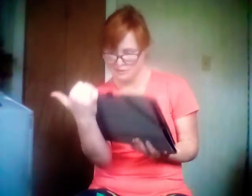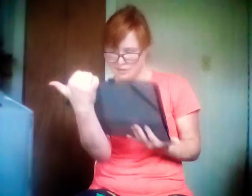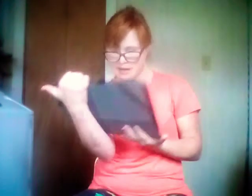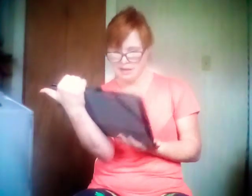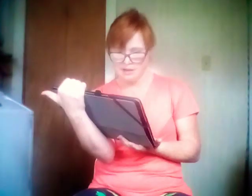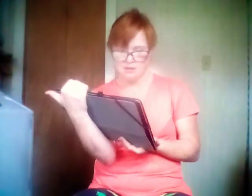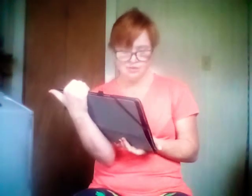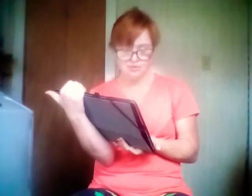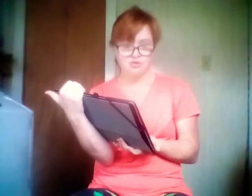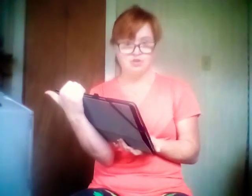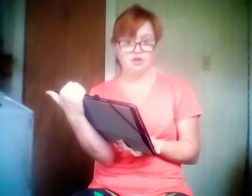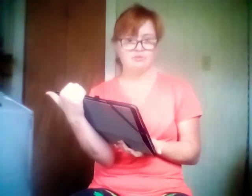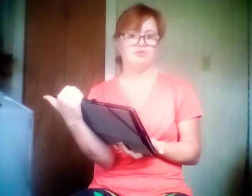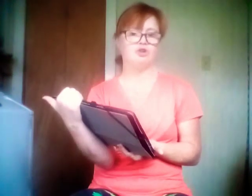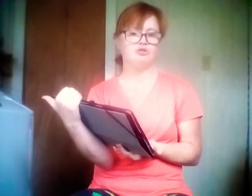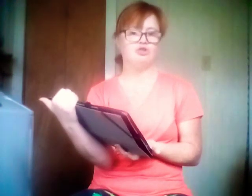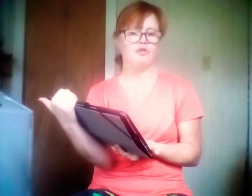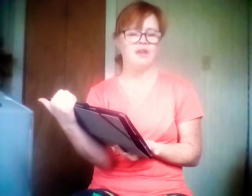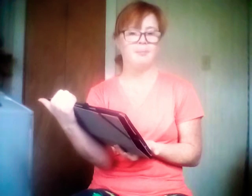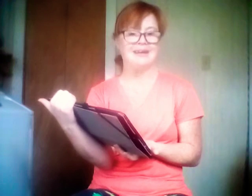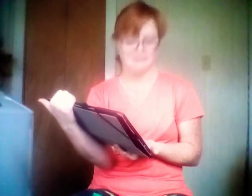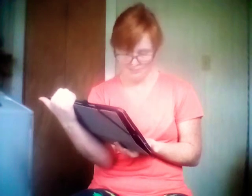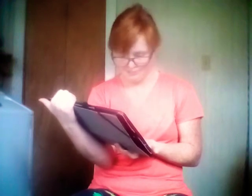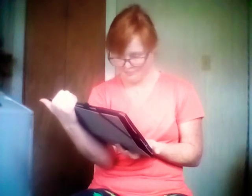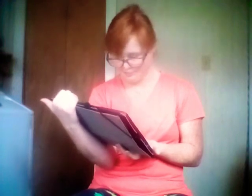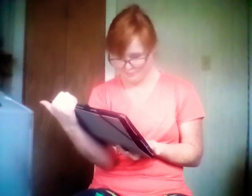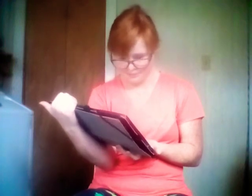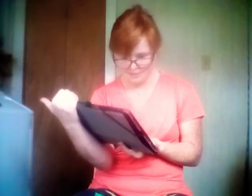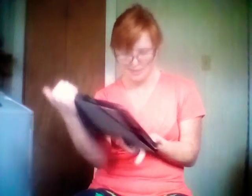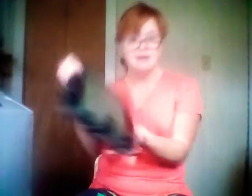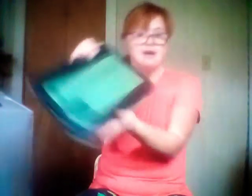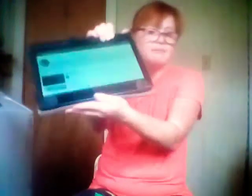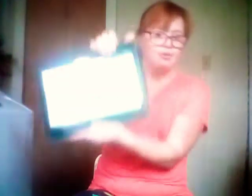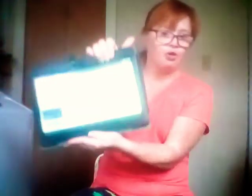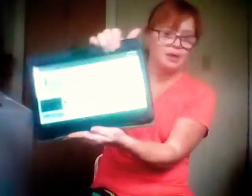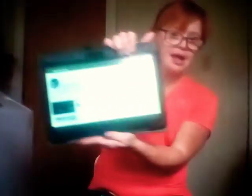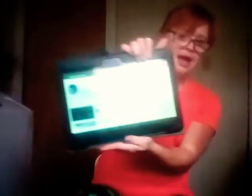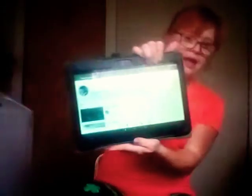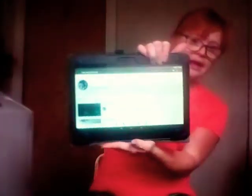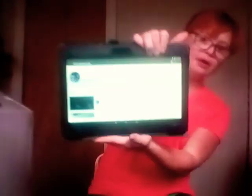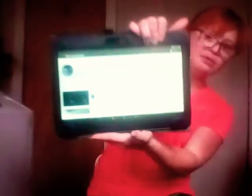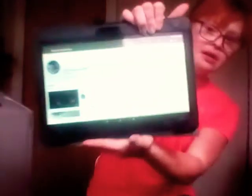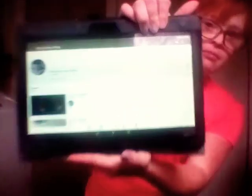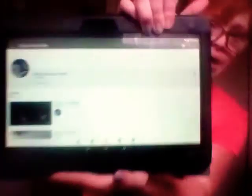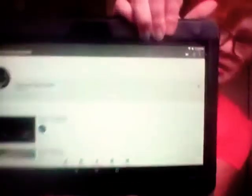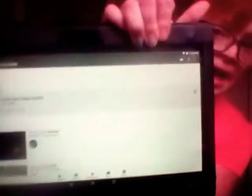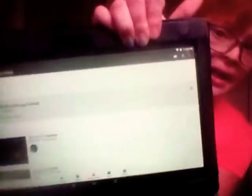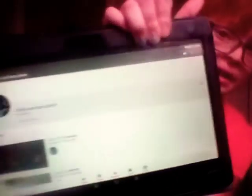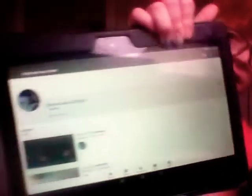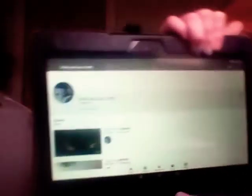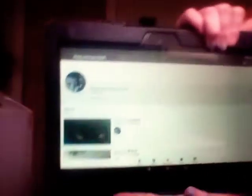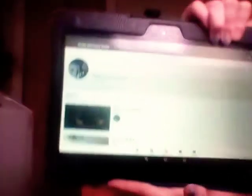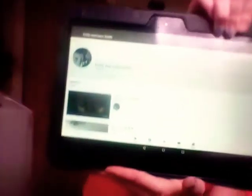And gonna to flip it. Boom! Here's my second in